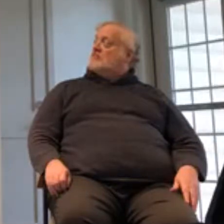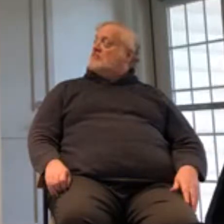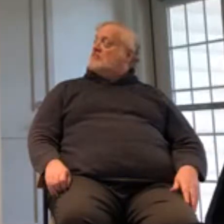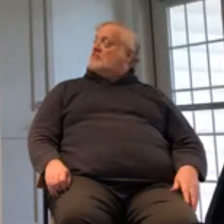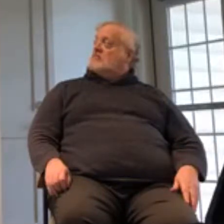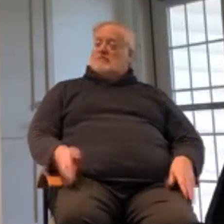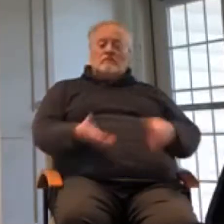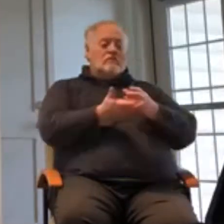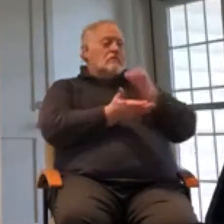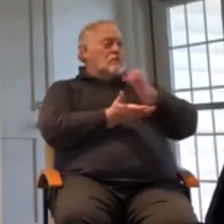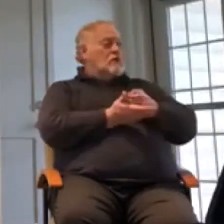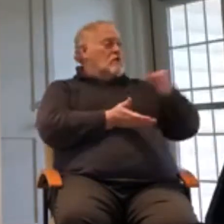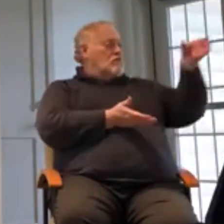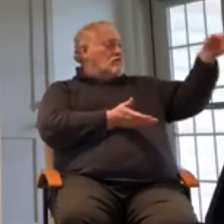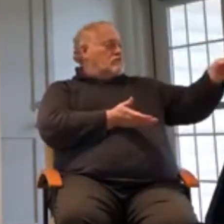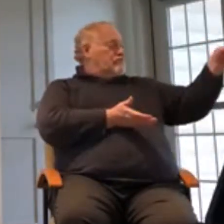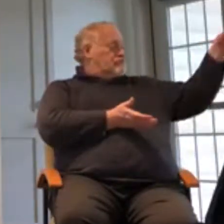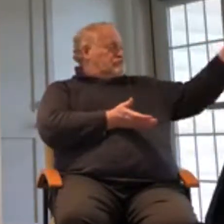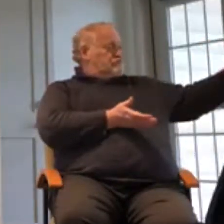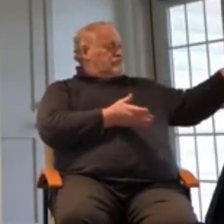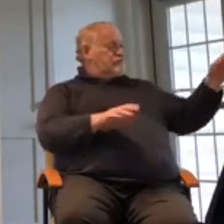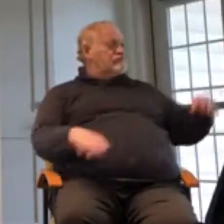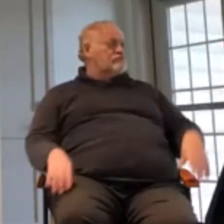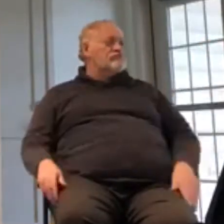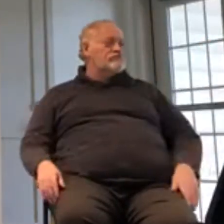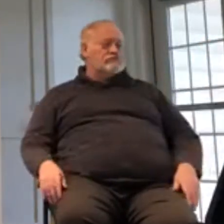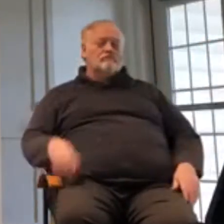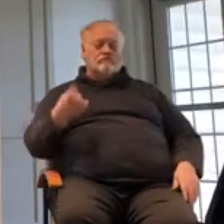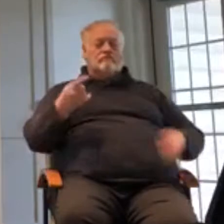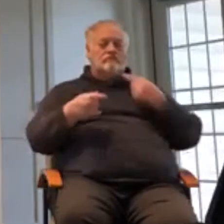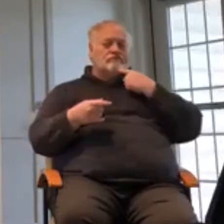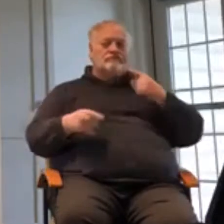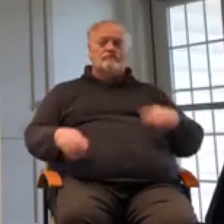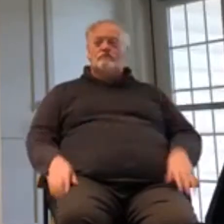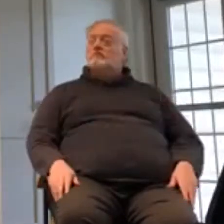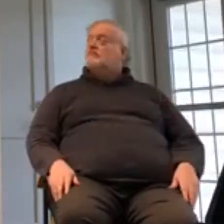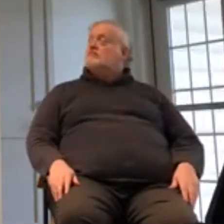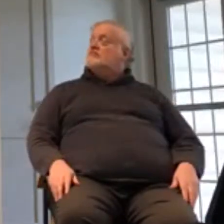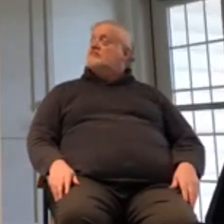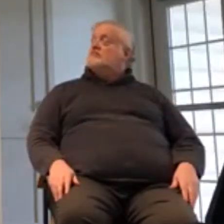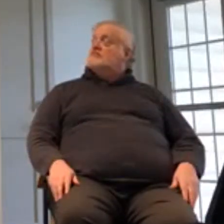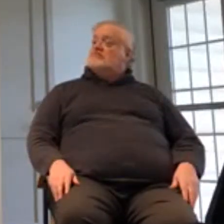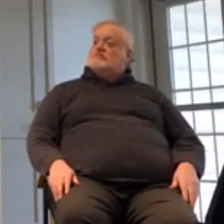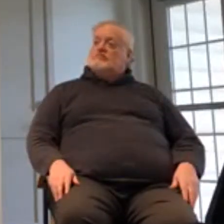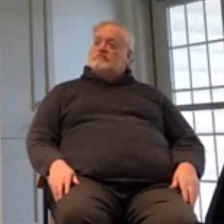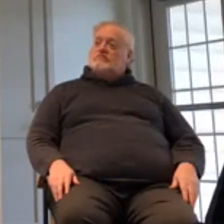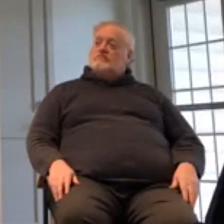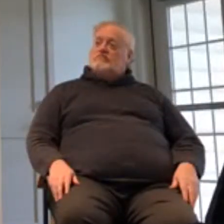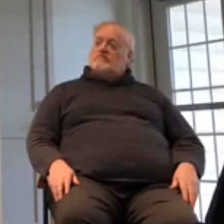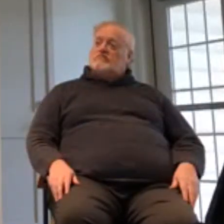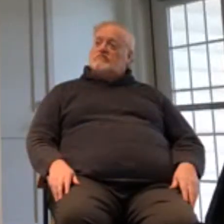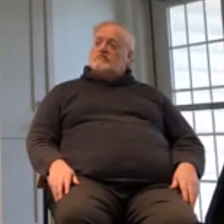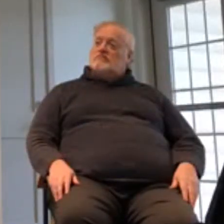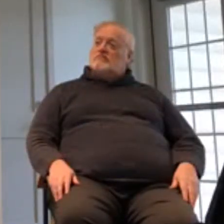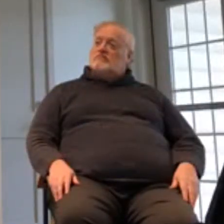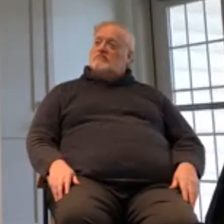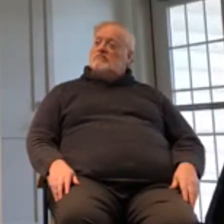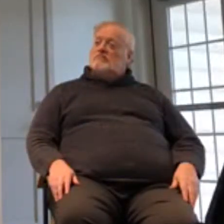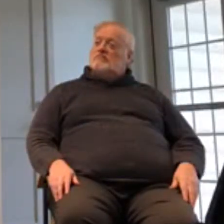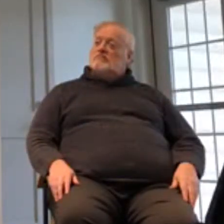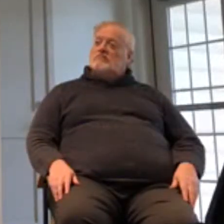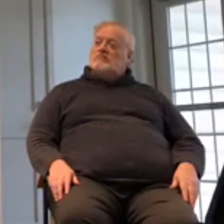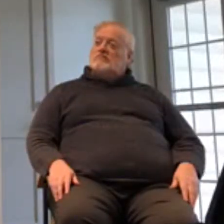21040. Or if you're here today and you came to give, there are canisters over there for you to be able to do so.